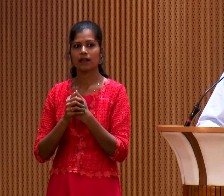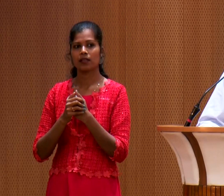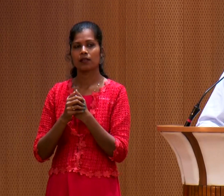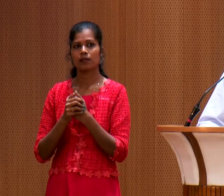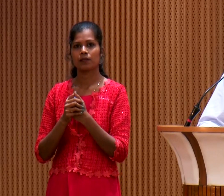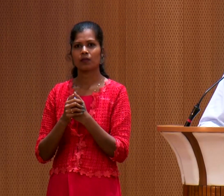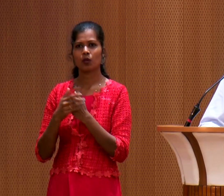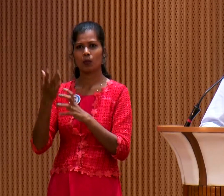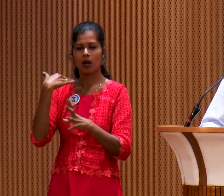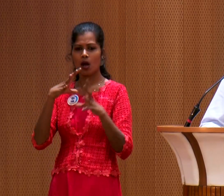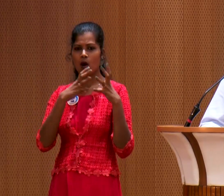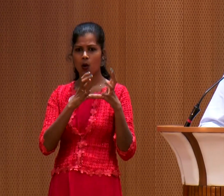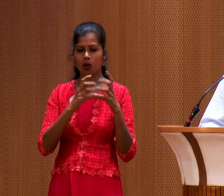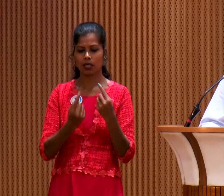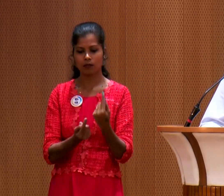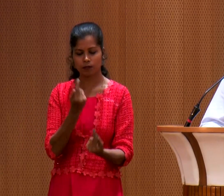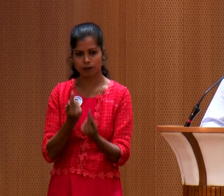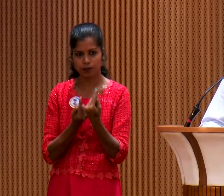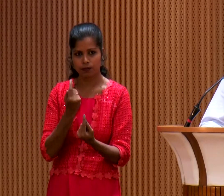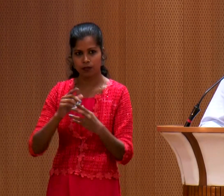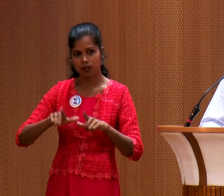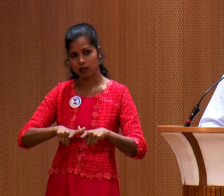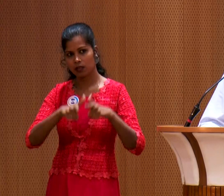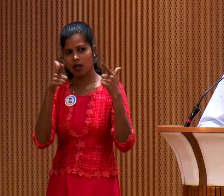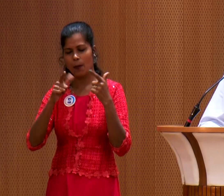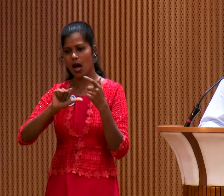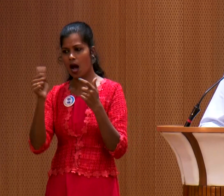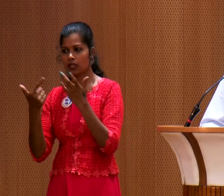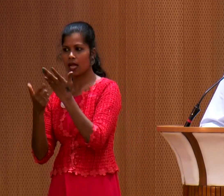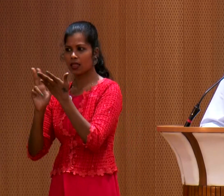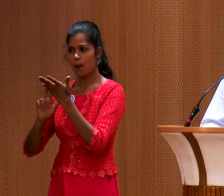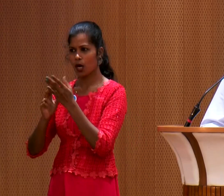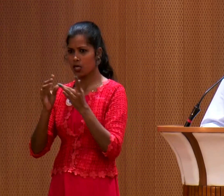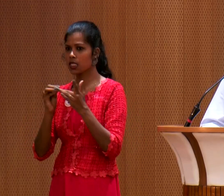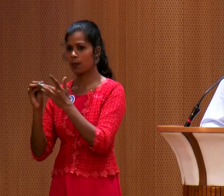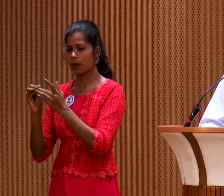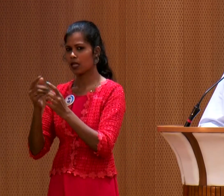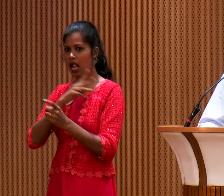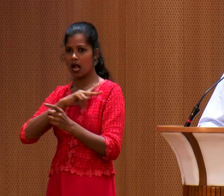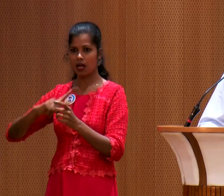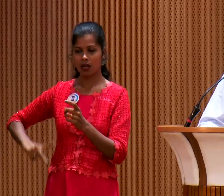Large-scale coconut plantations came up in the neighboring states, especially Tamil Nadu, Karnataka.